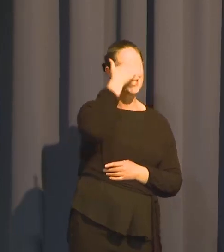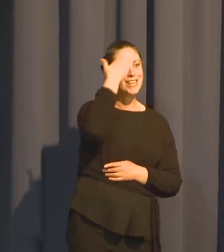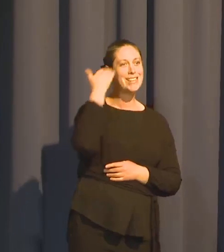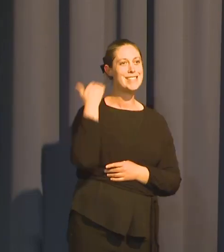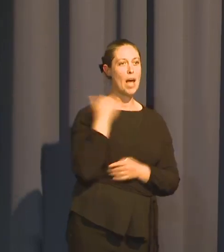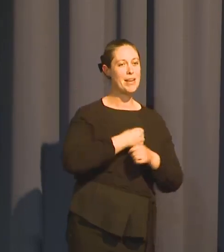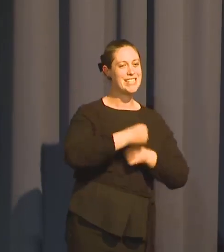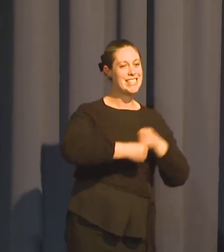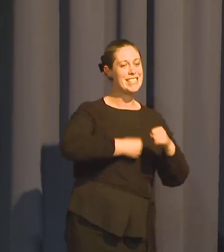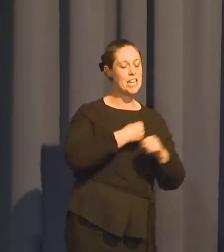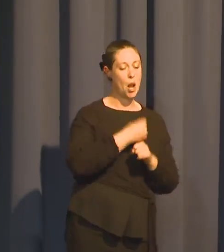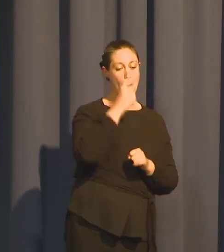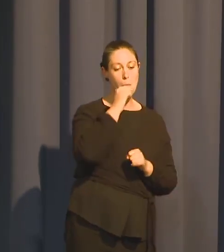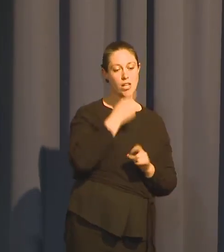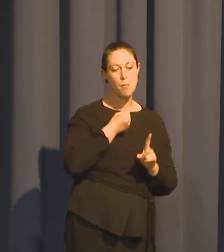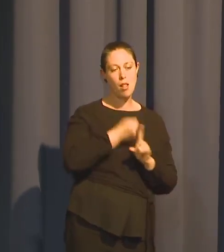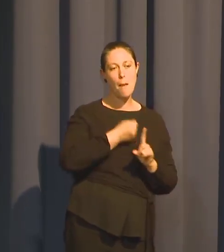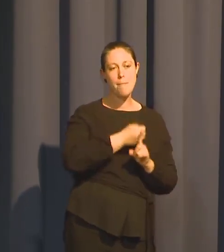especially for the young children.